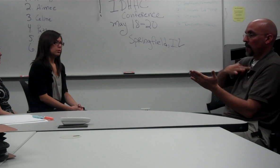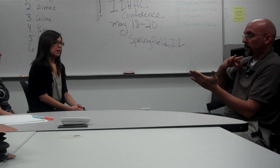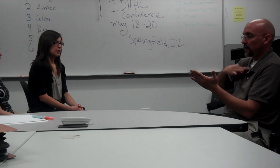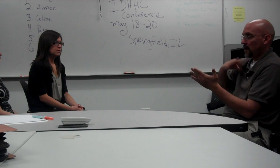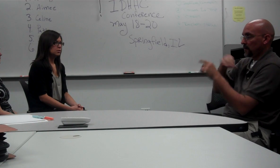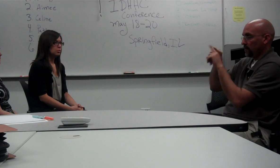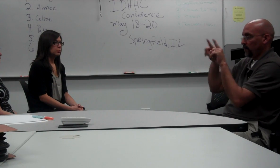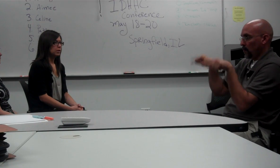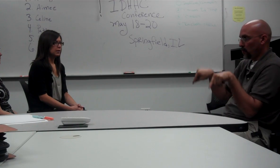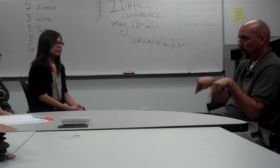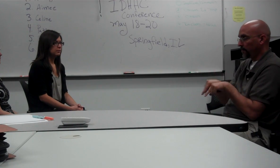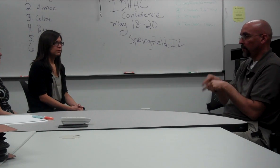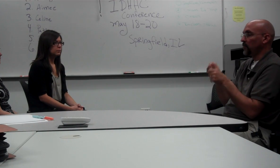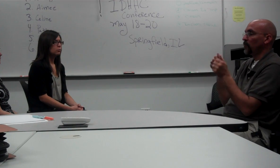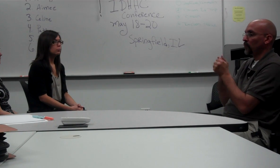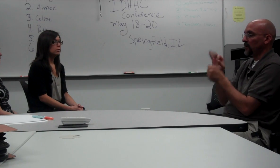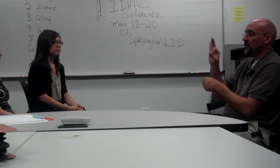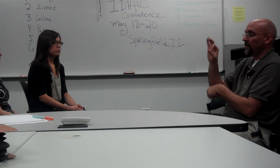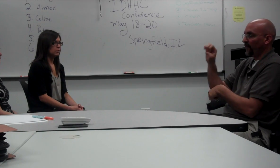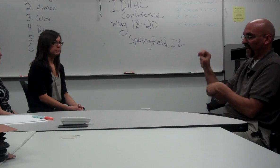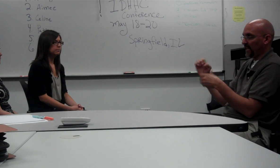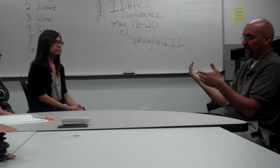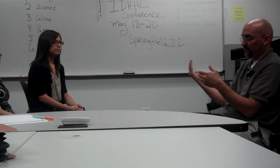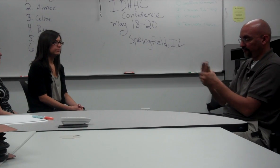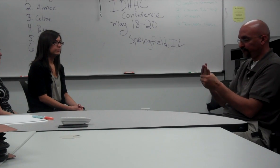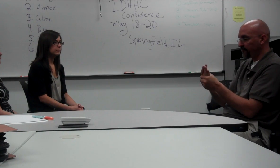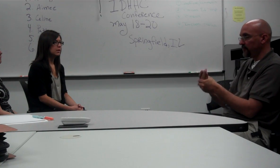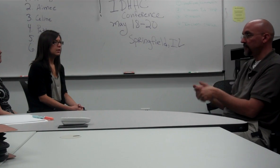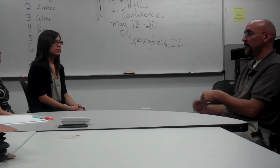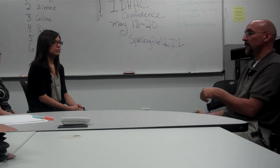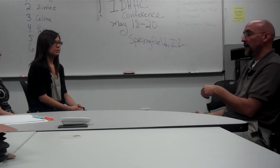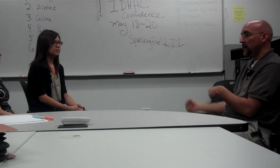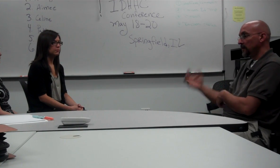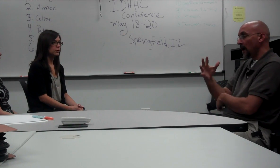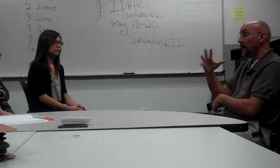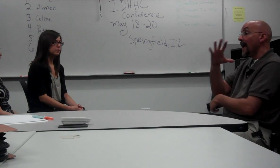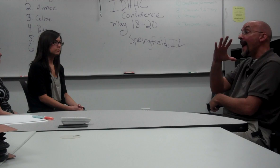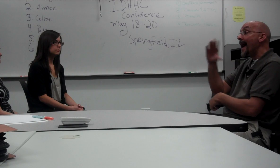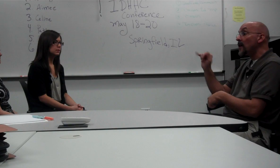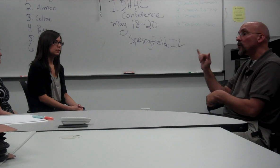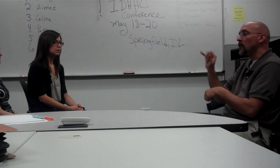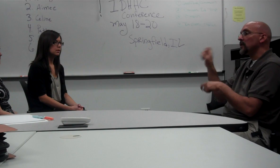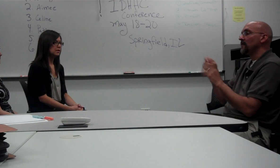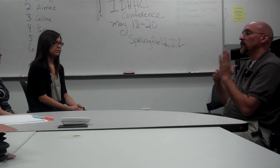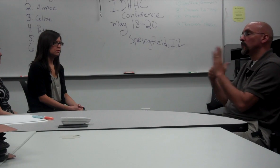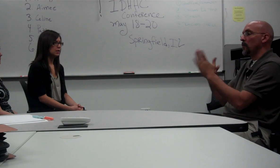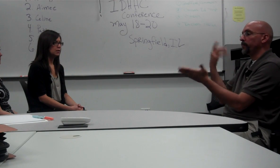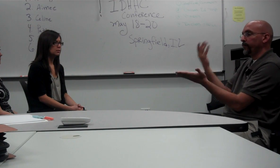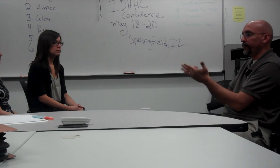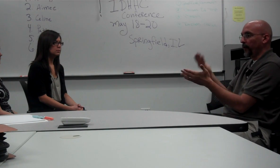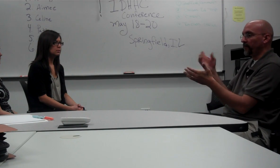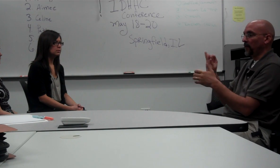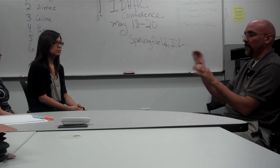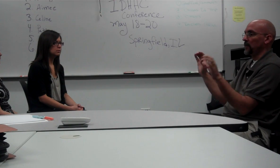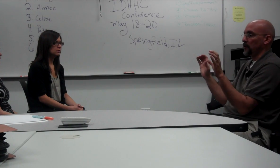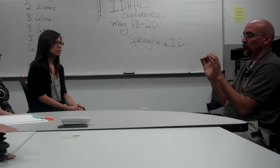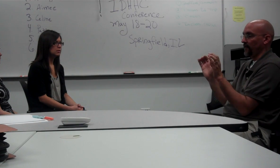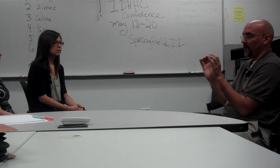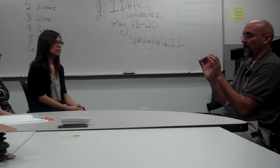Interpreter has to apply with a form, and there is a fee involved. And after that,